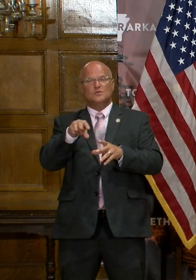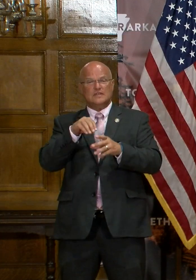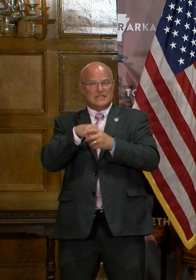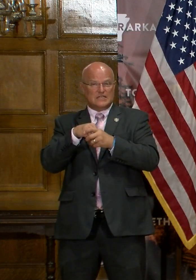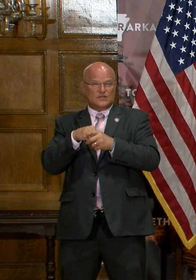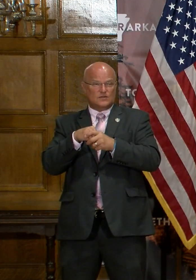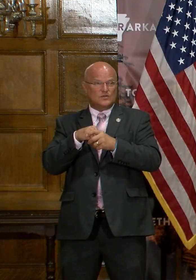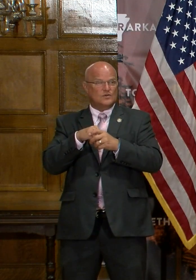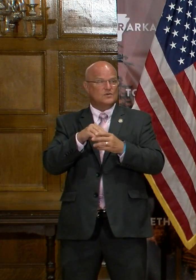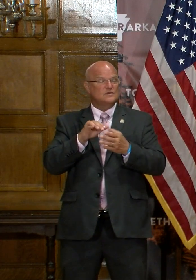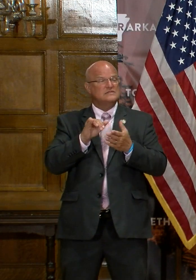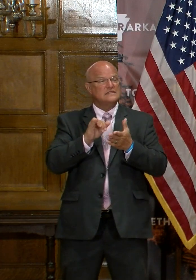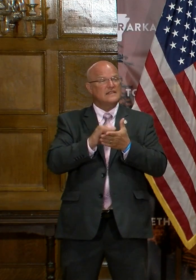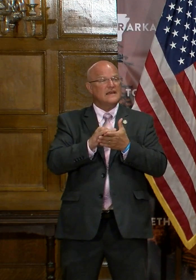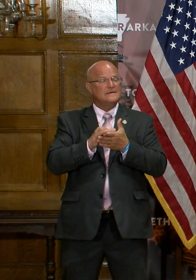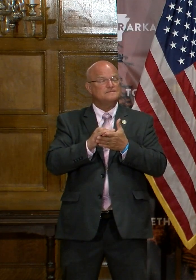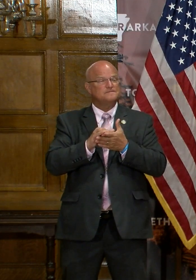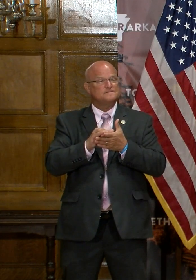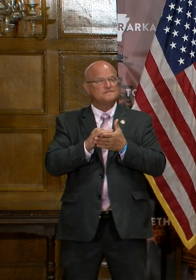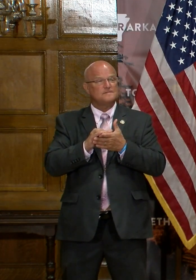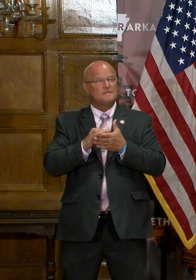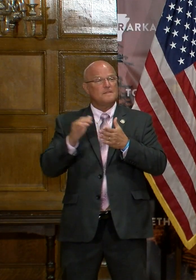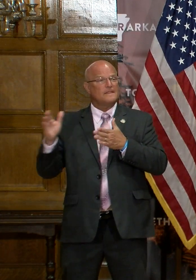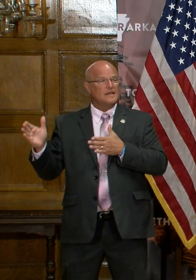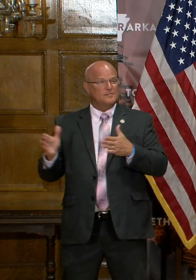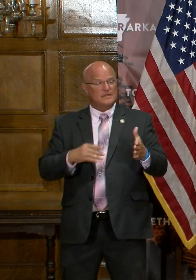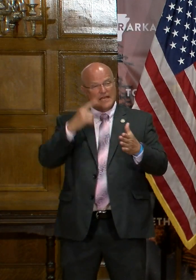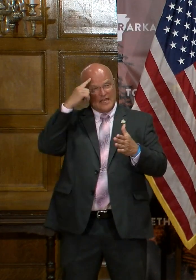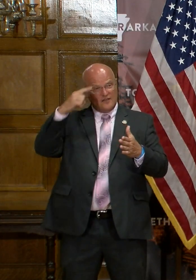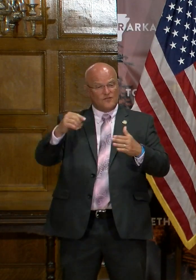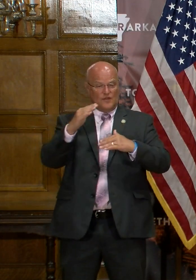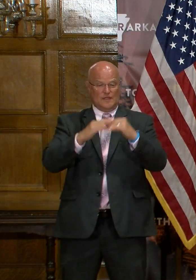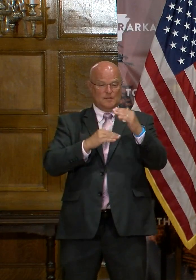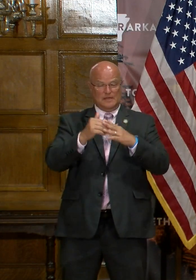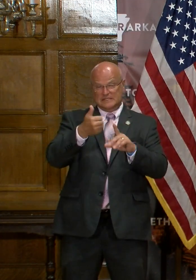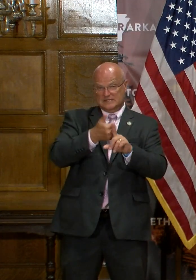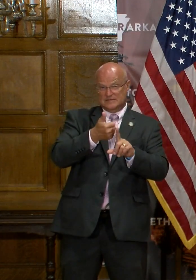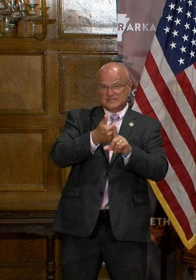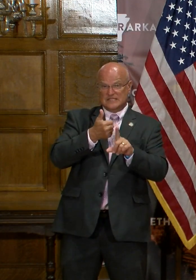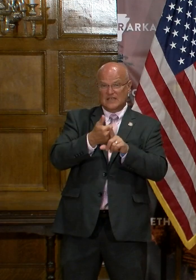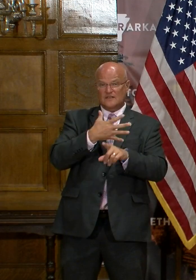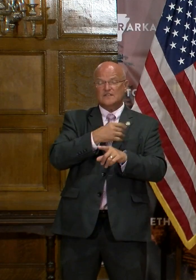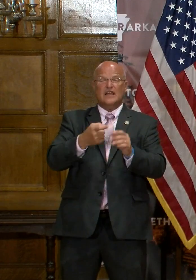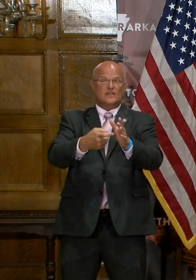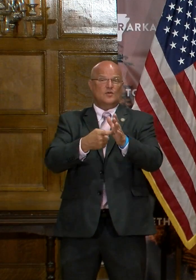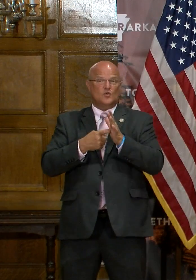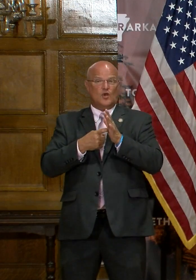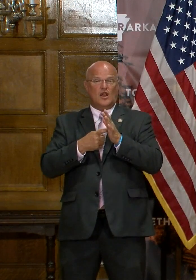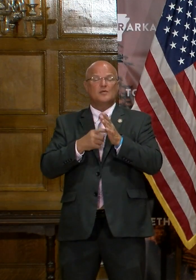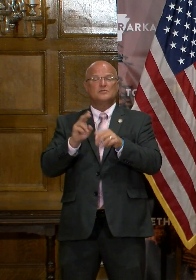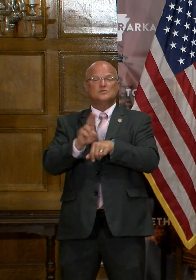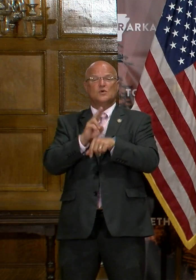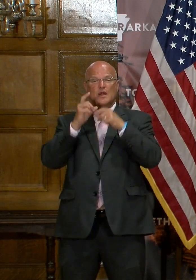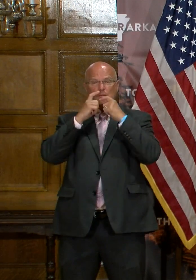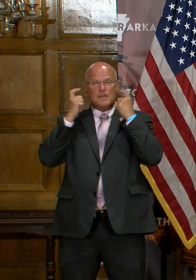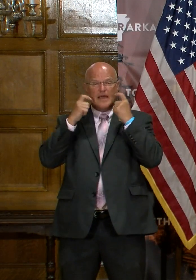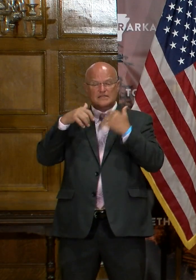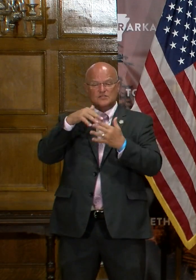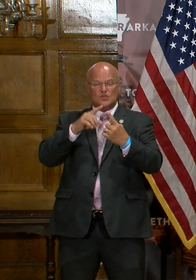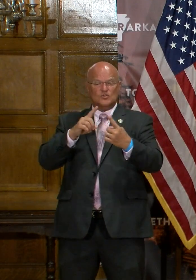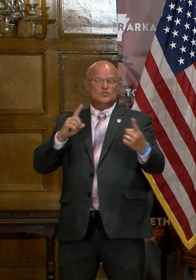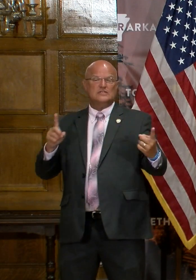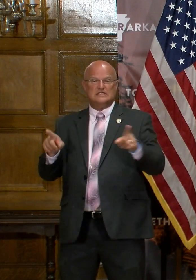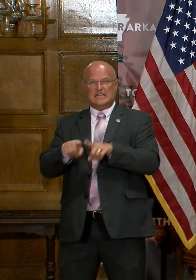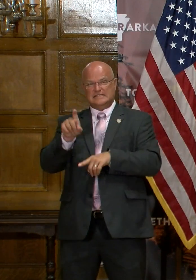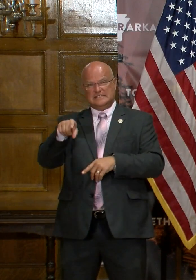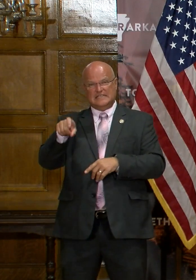includes the planning for the facilities and the requirements to wear masks and social distancing